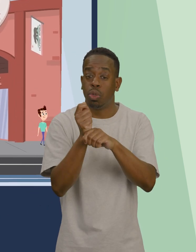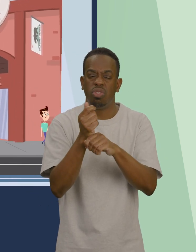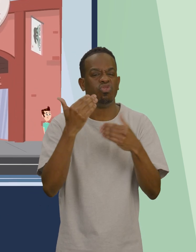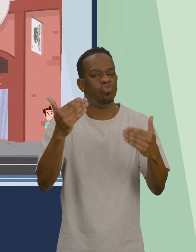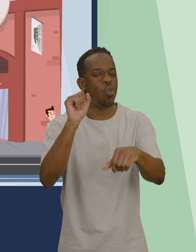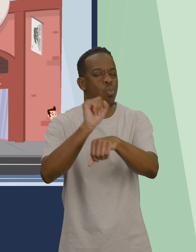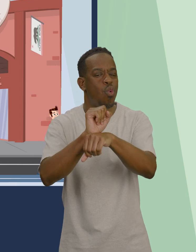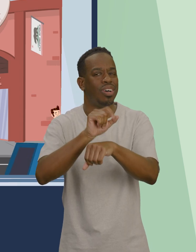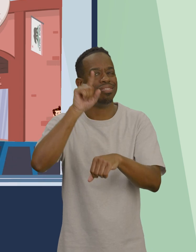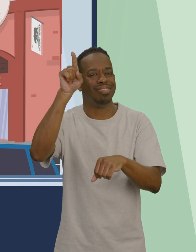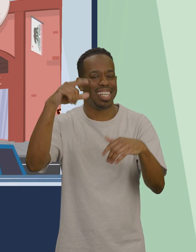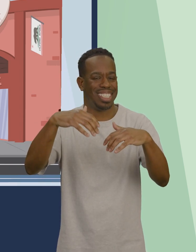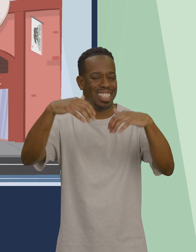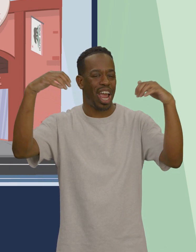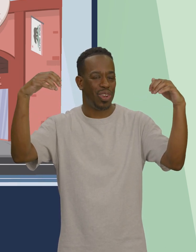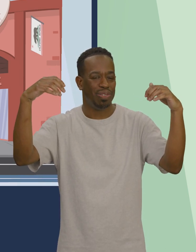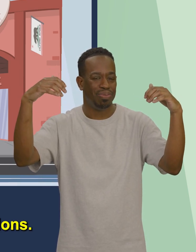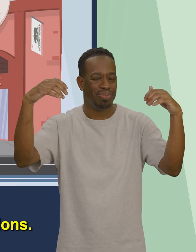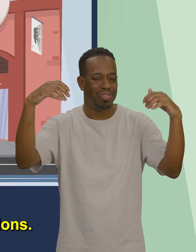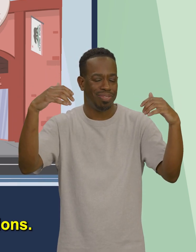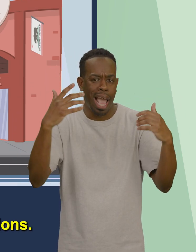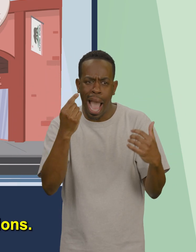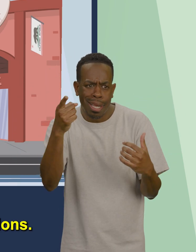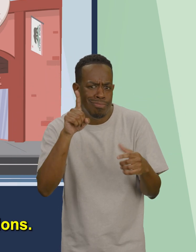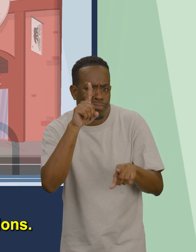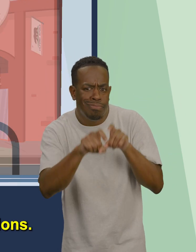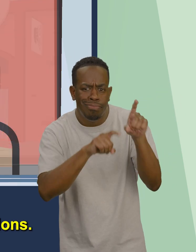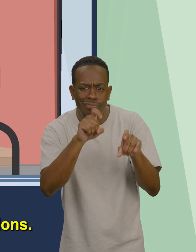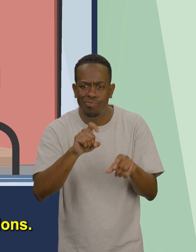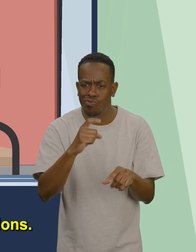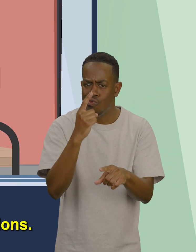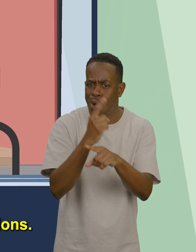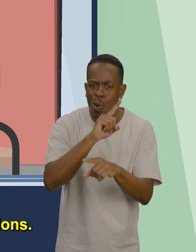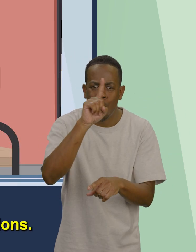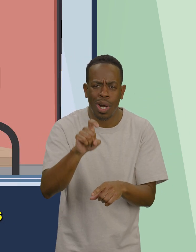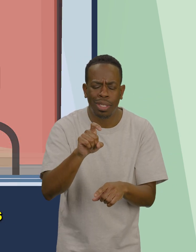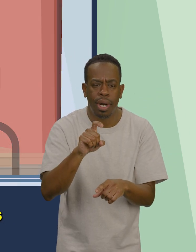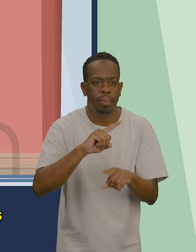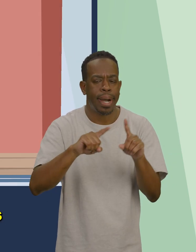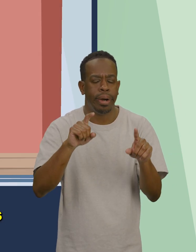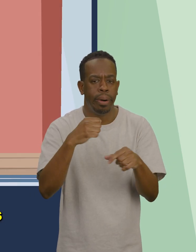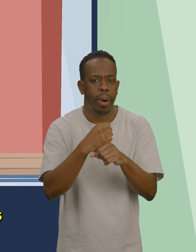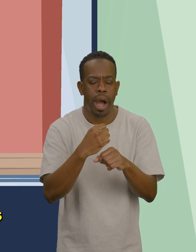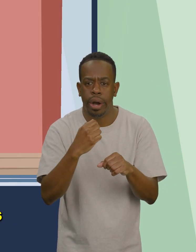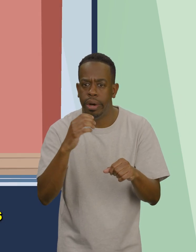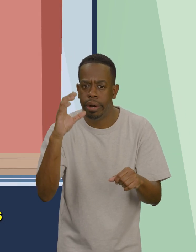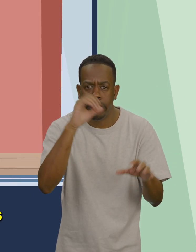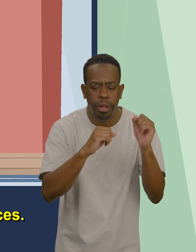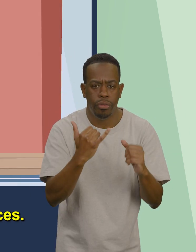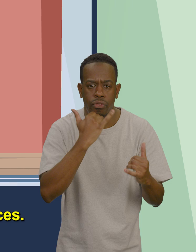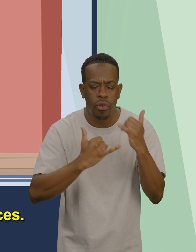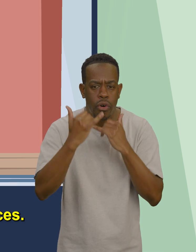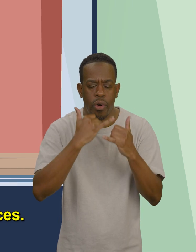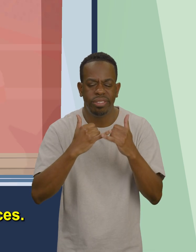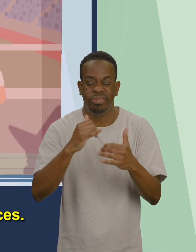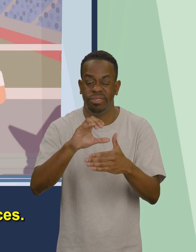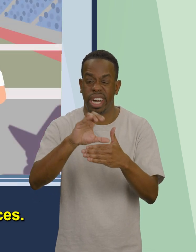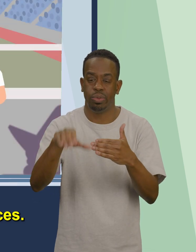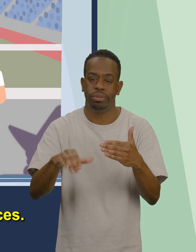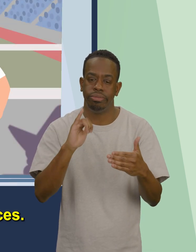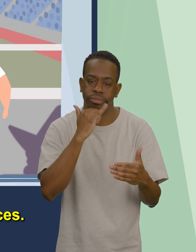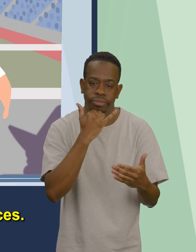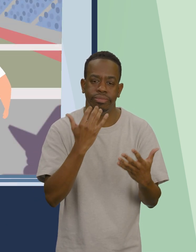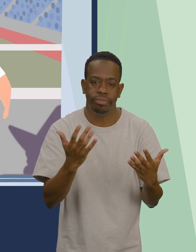would naturally enjoy working at the stadium. Vinny believed he was asking the right questions, but he made assumptions with